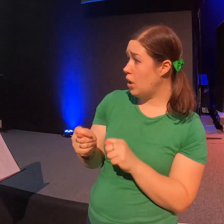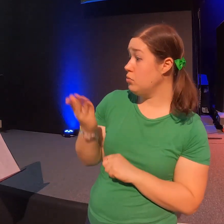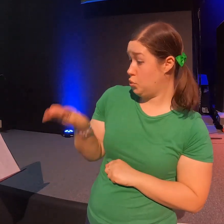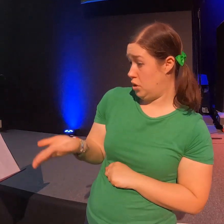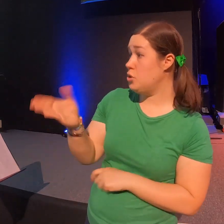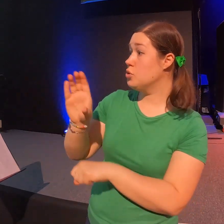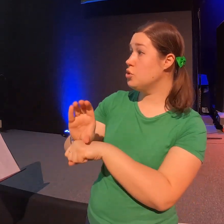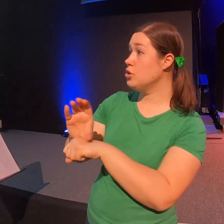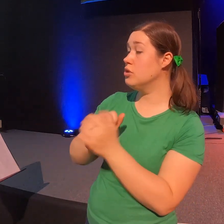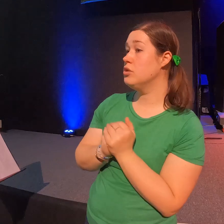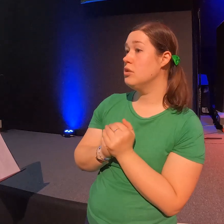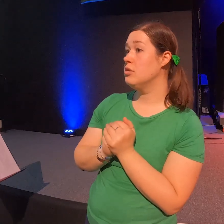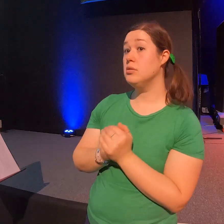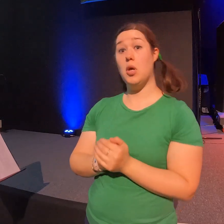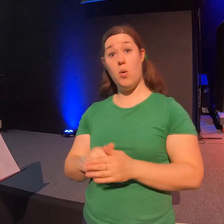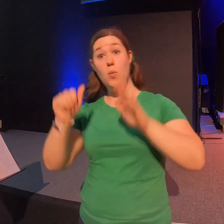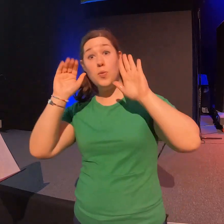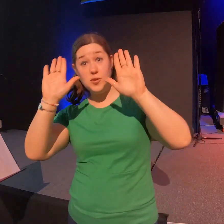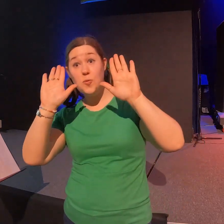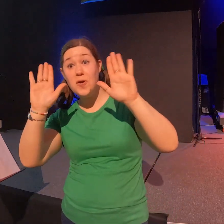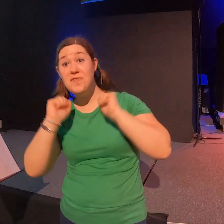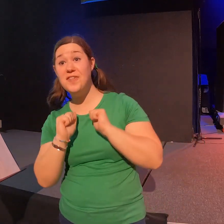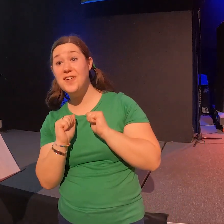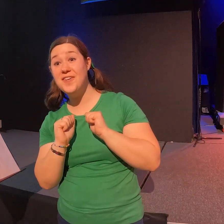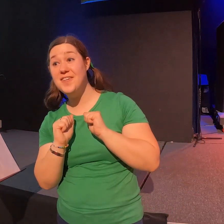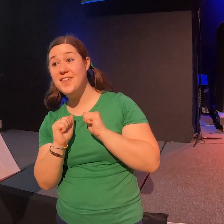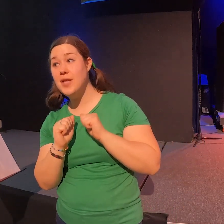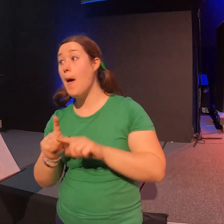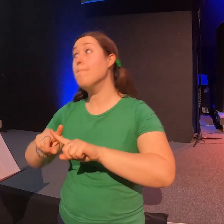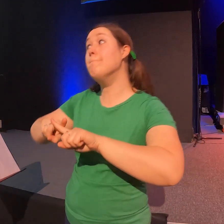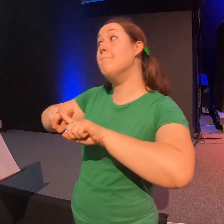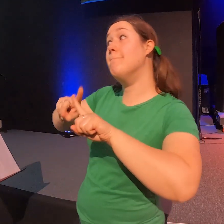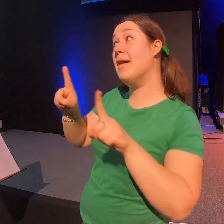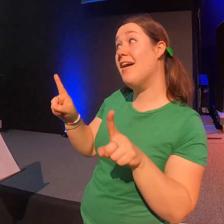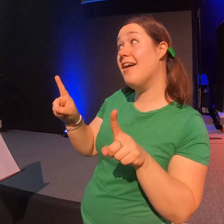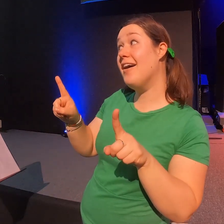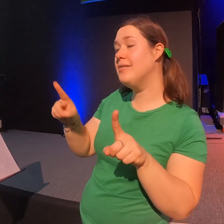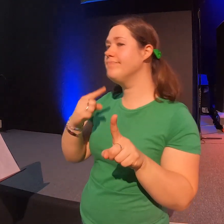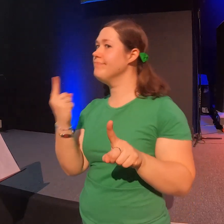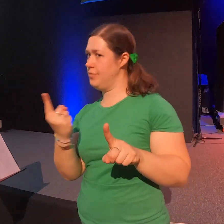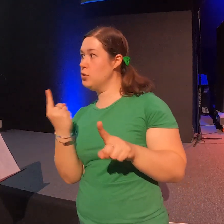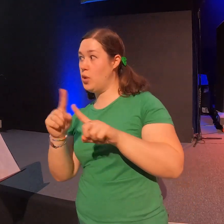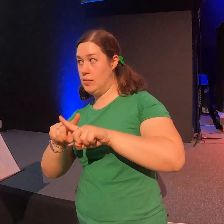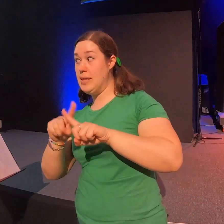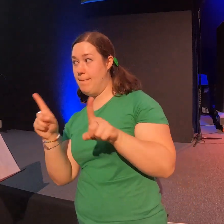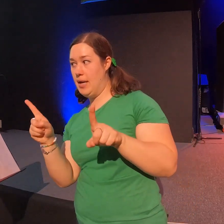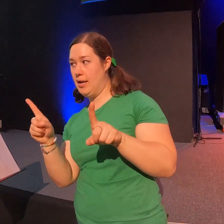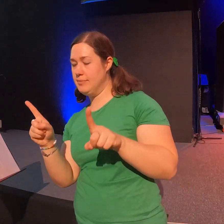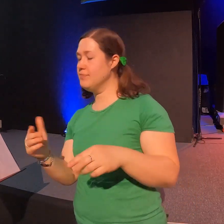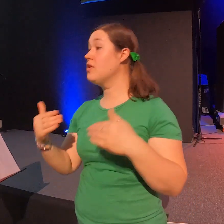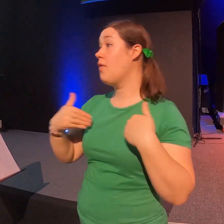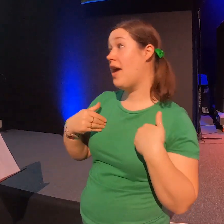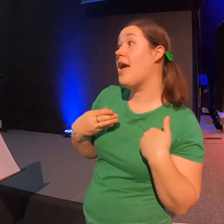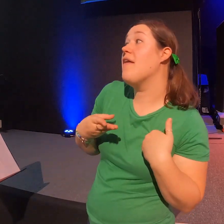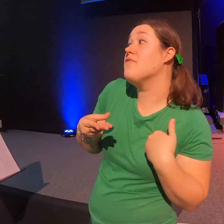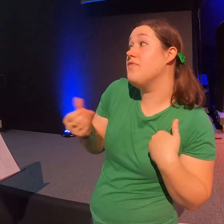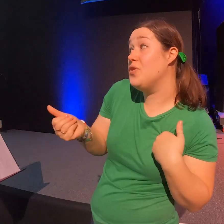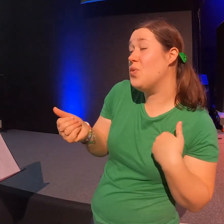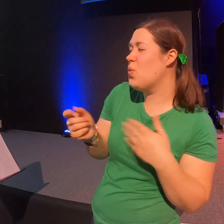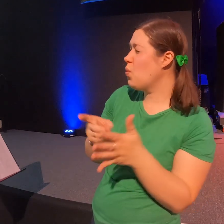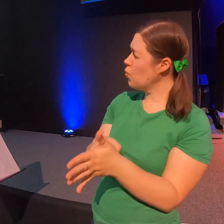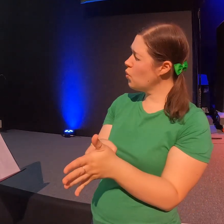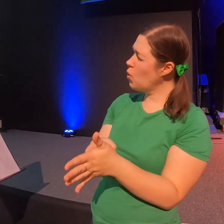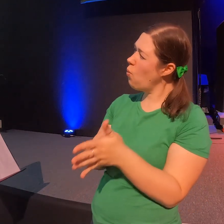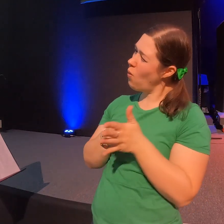wonderful. Let's talk about it. She said, but, there's always a but. I have a few, and she said this,